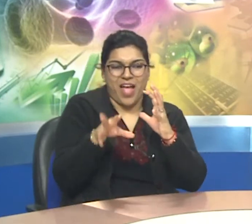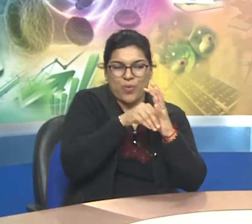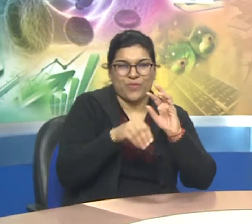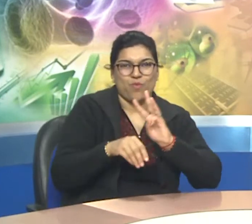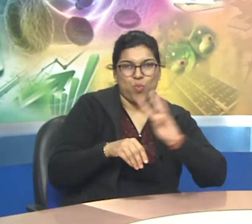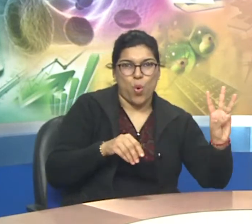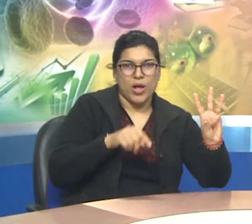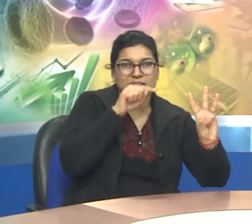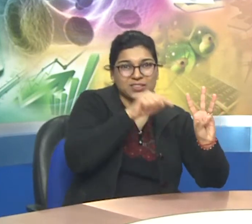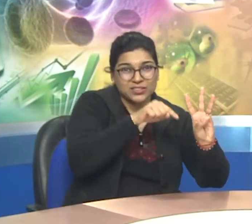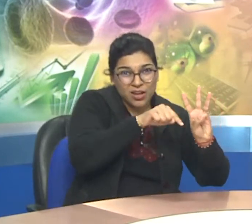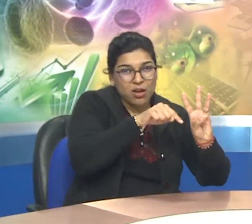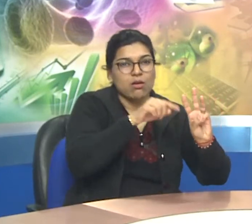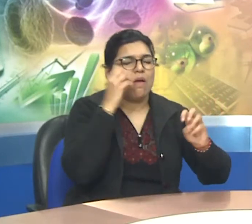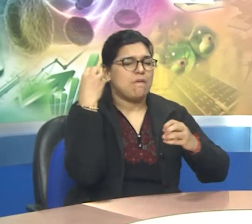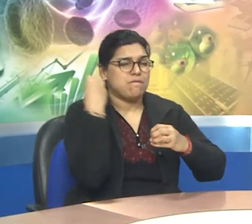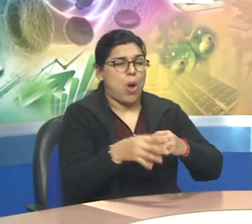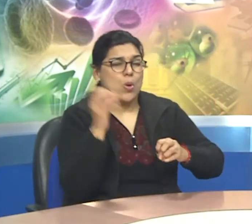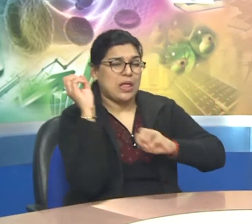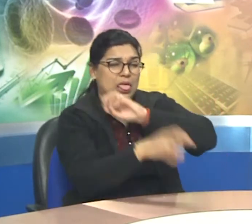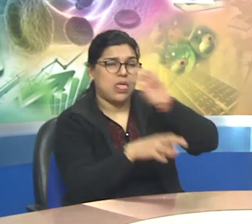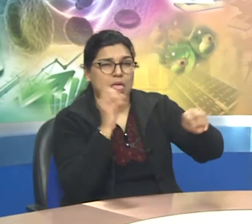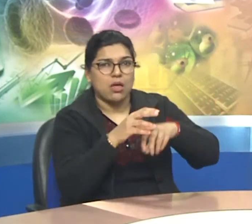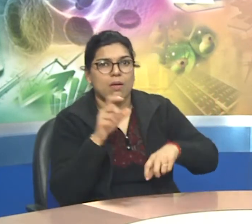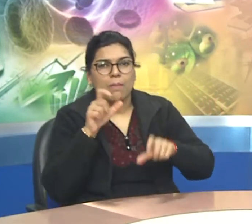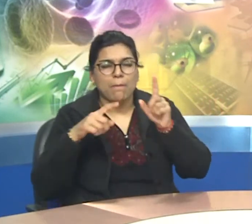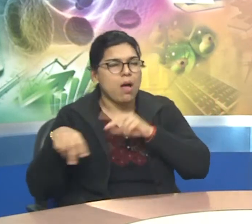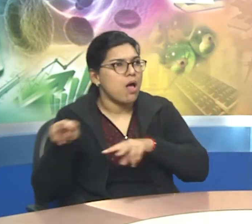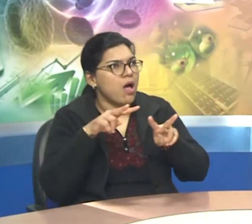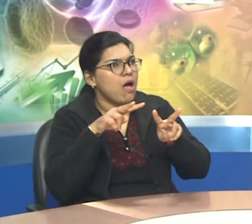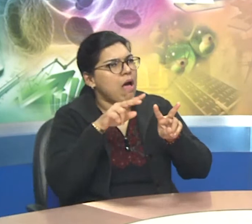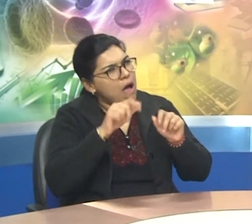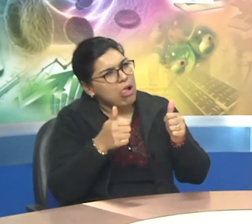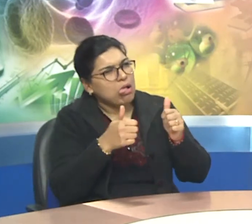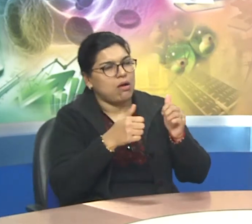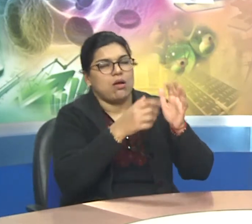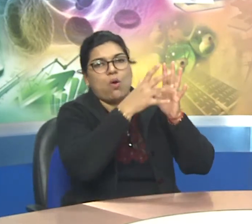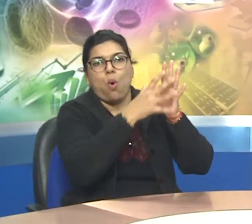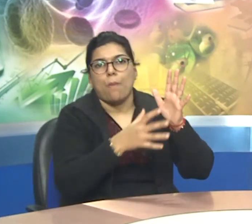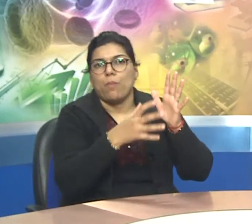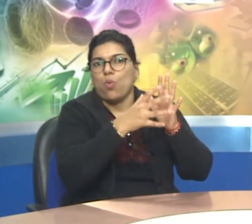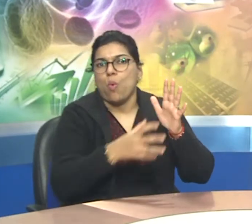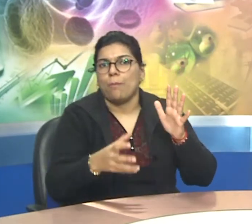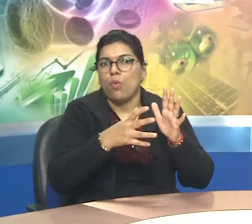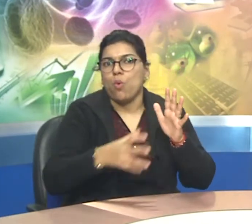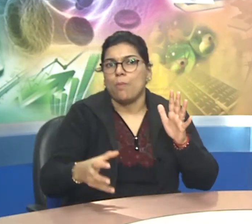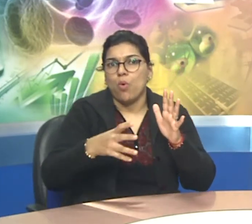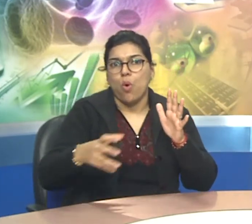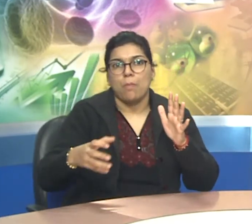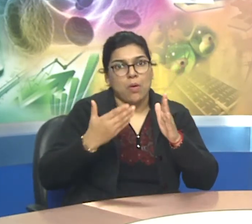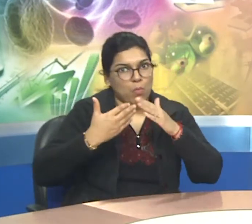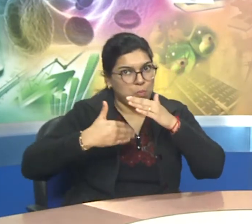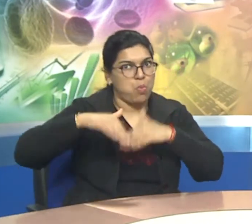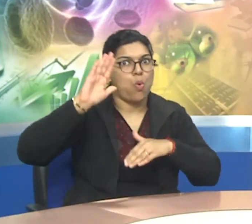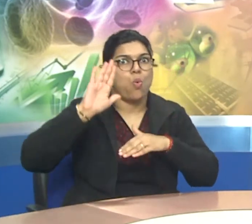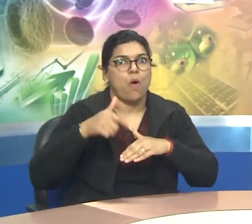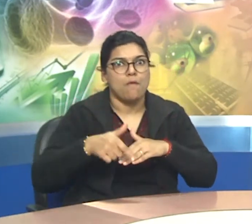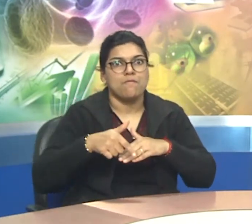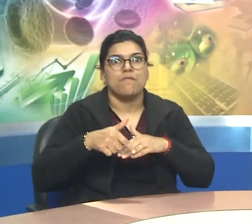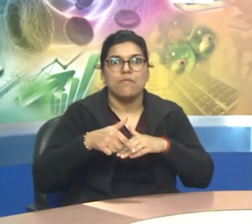we as Indian, we are beginning to imitate some of the wasteful habits of the Western countries.